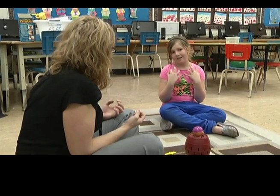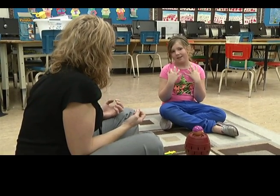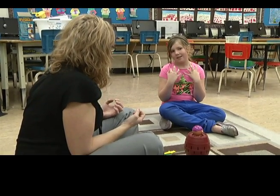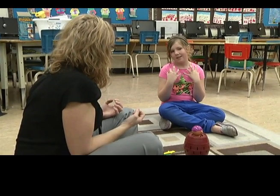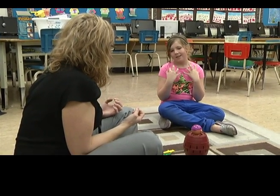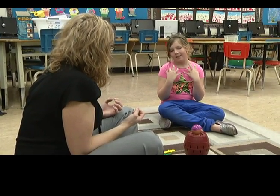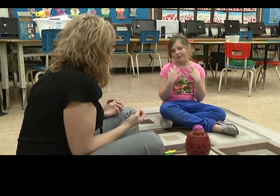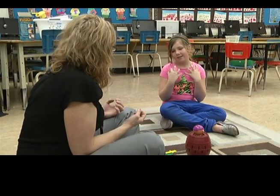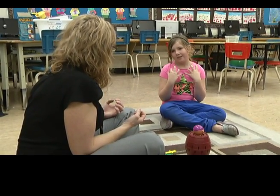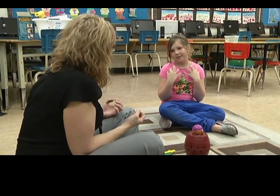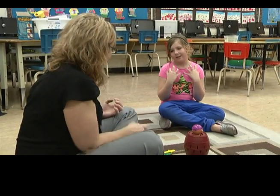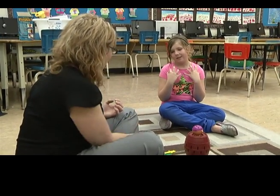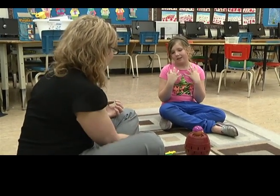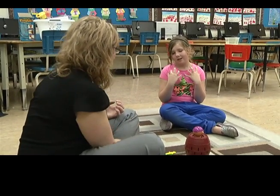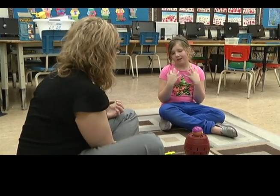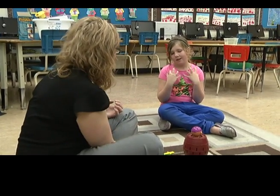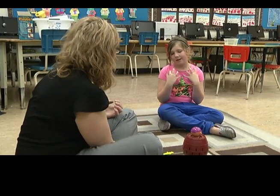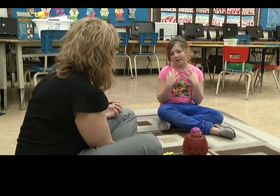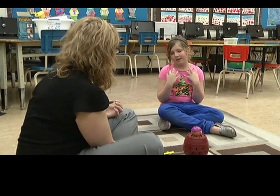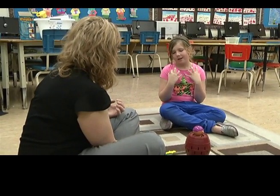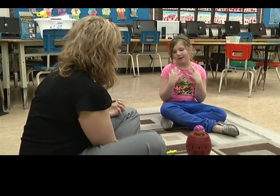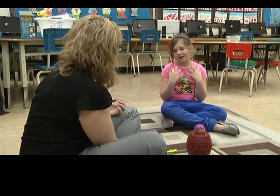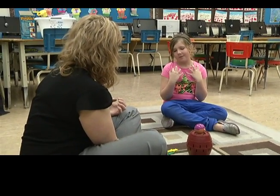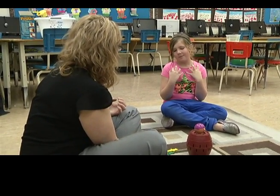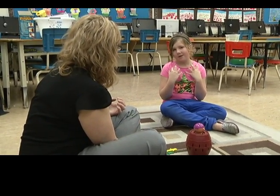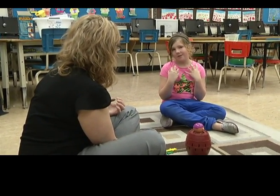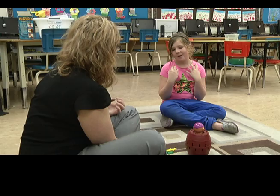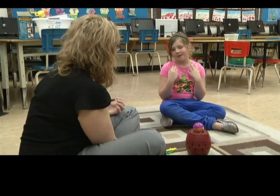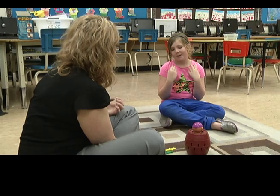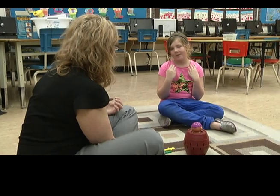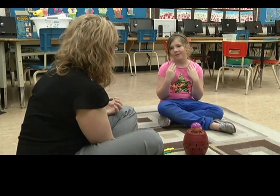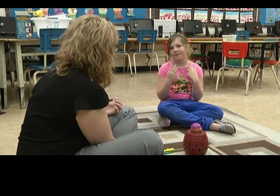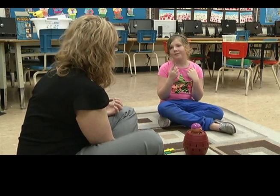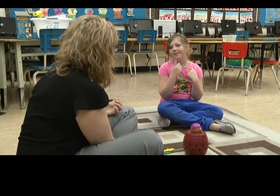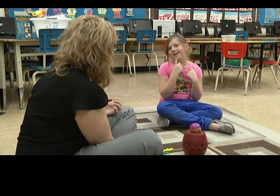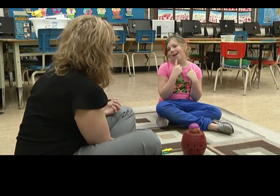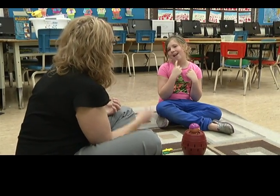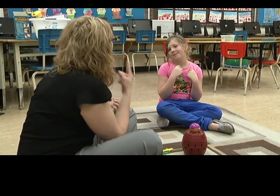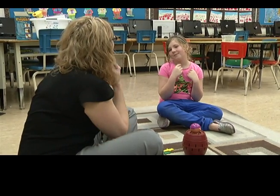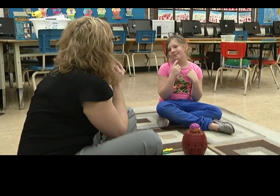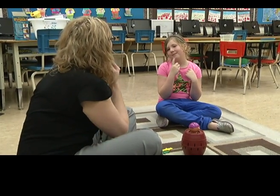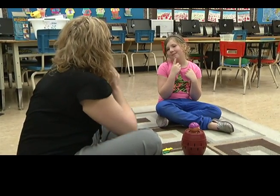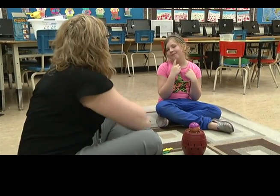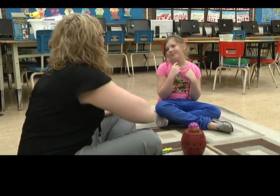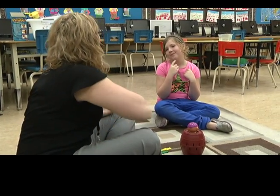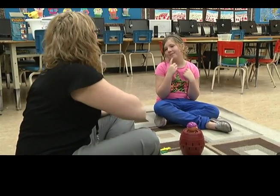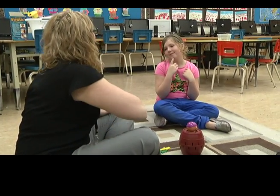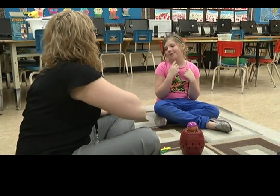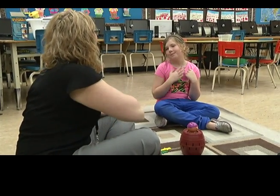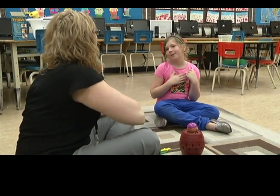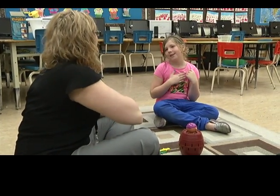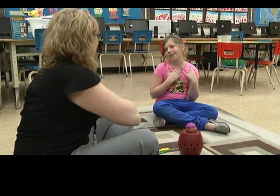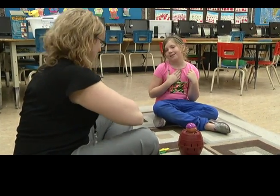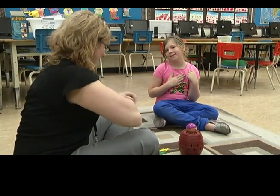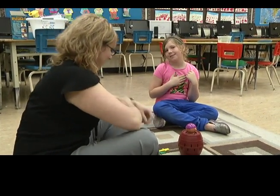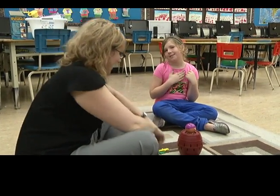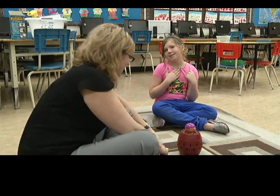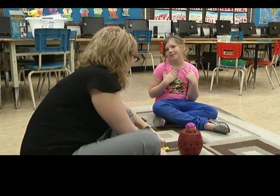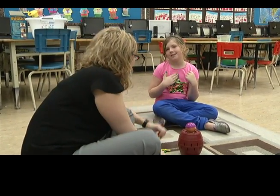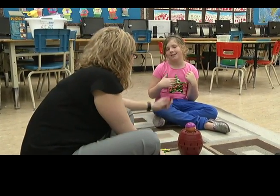to children. It also builds their social skills by advancing their ability to express